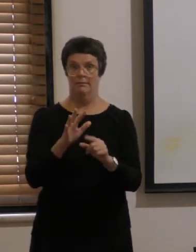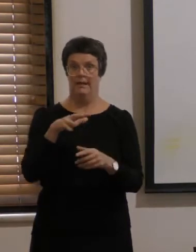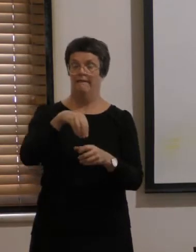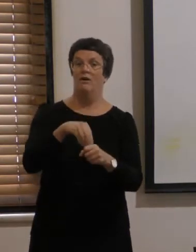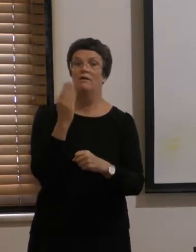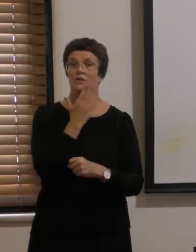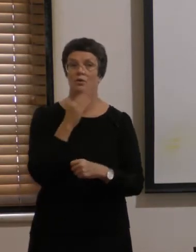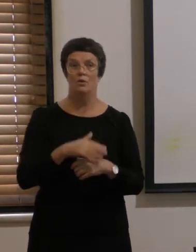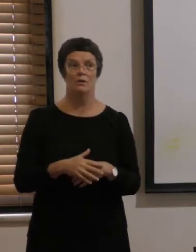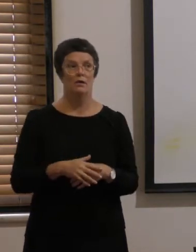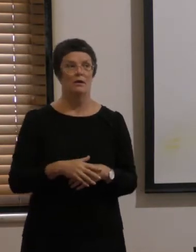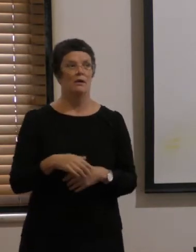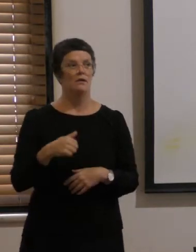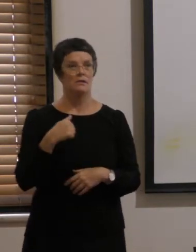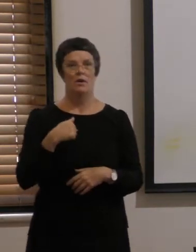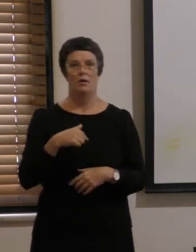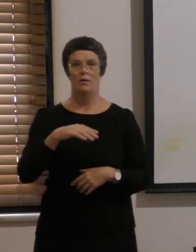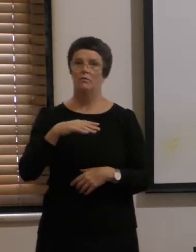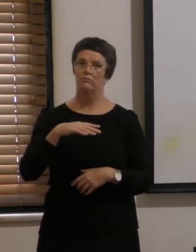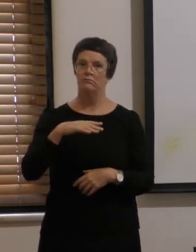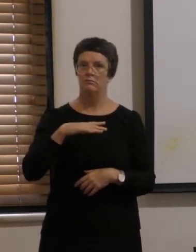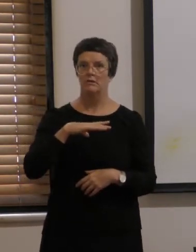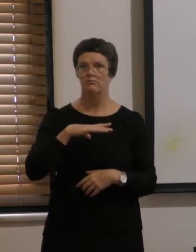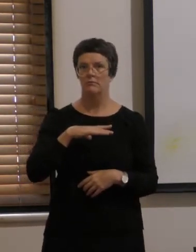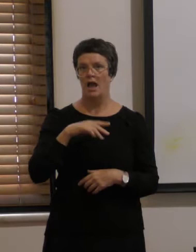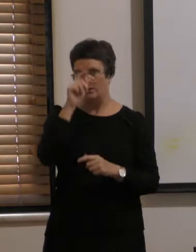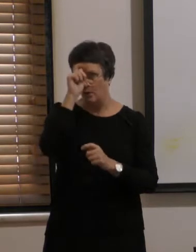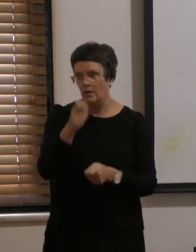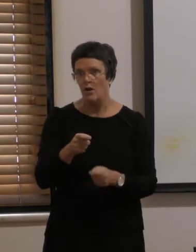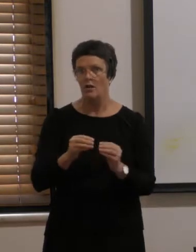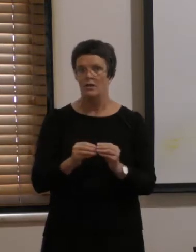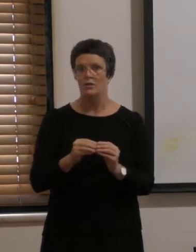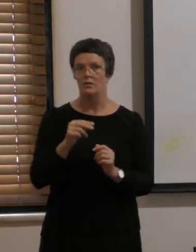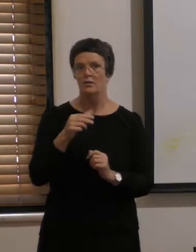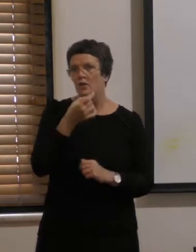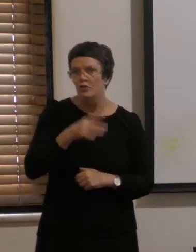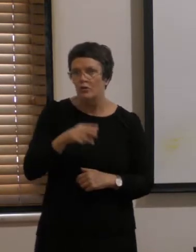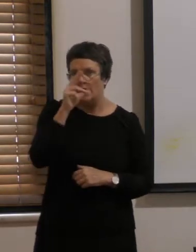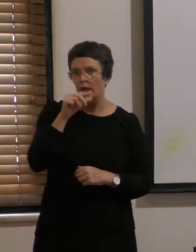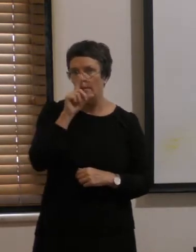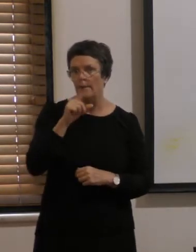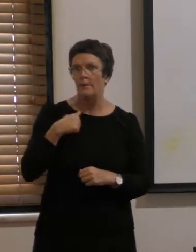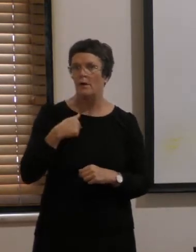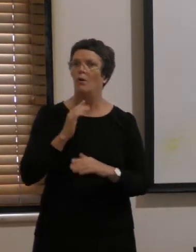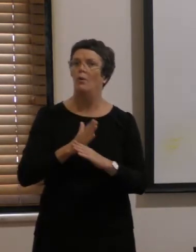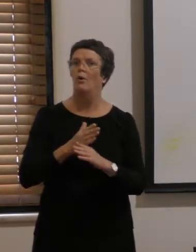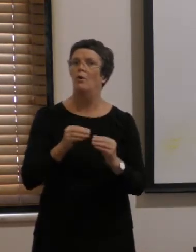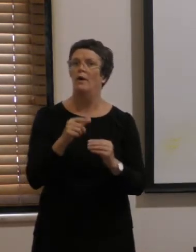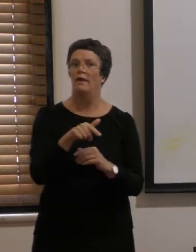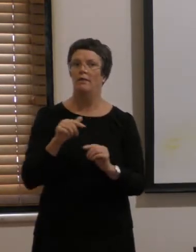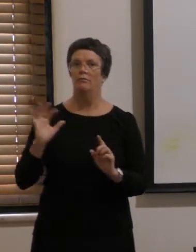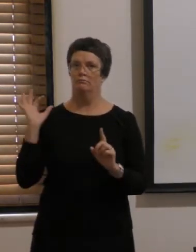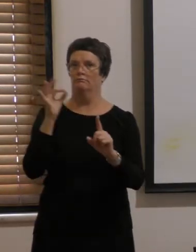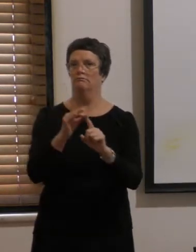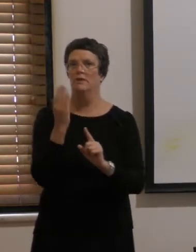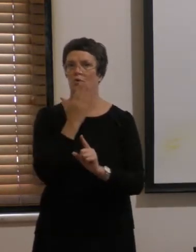children and young people that I work with that have some really difficult, times in accessing education. Now, my title